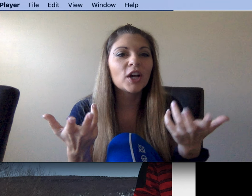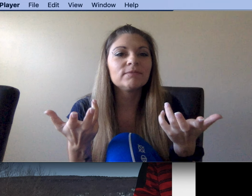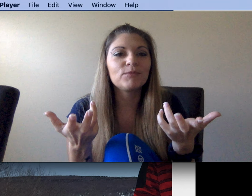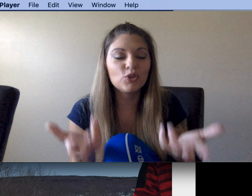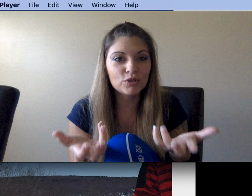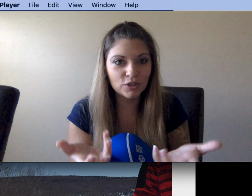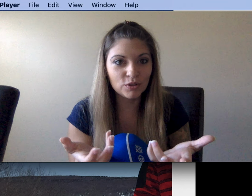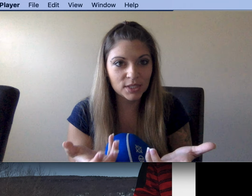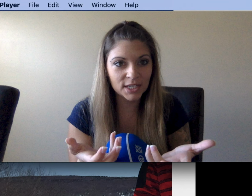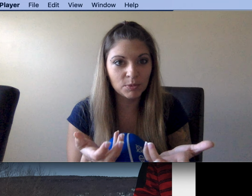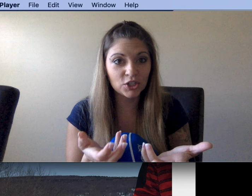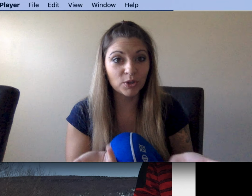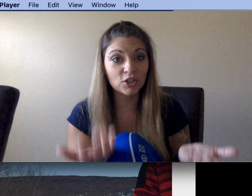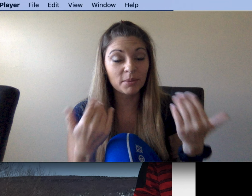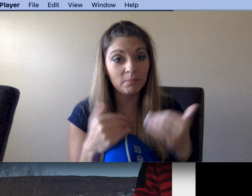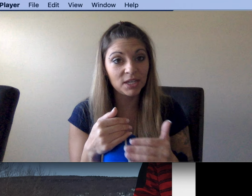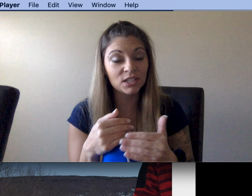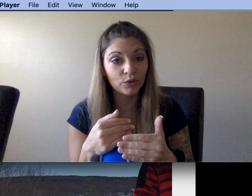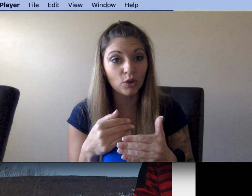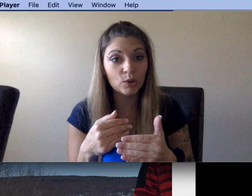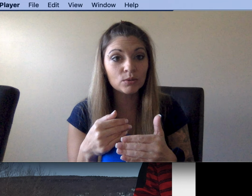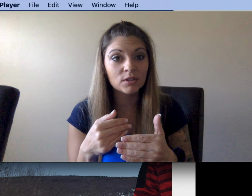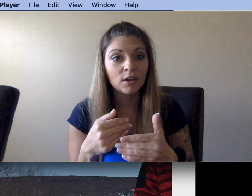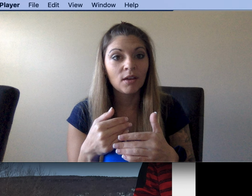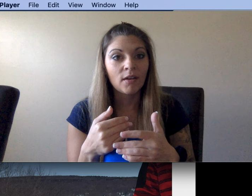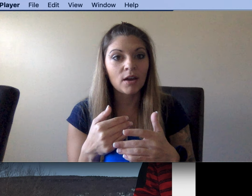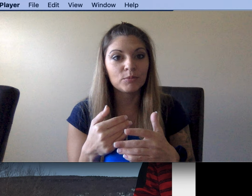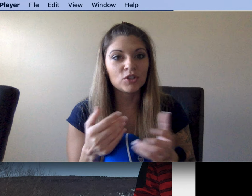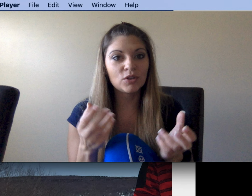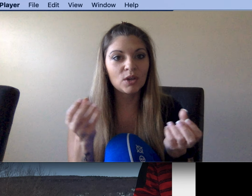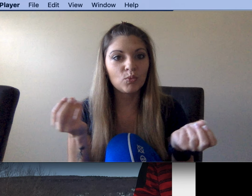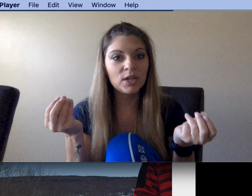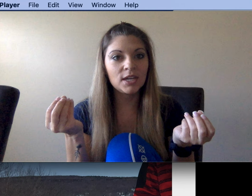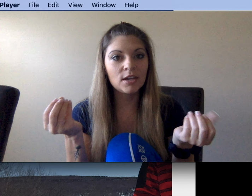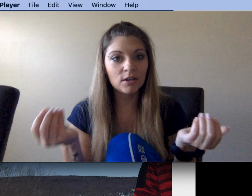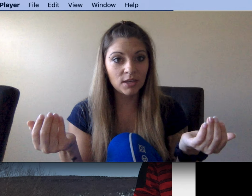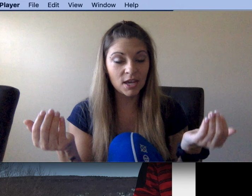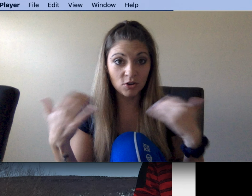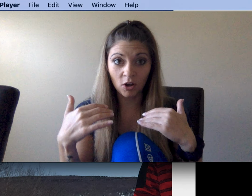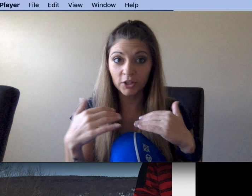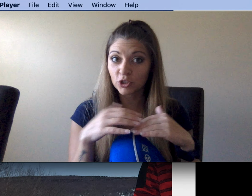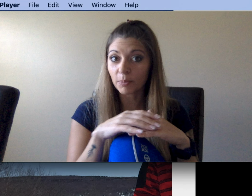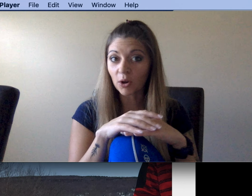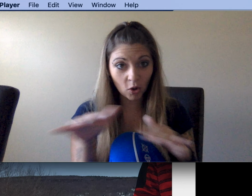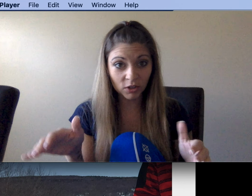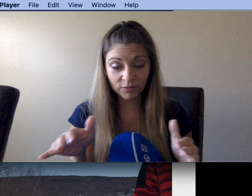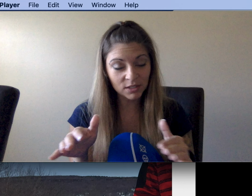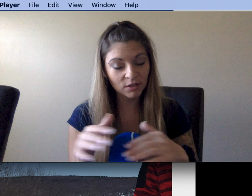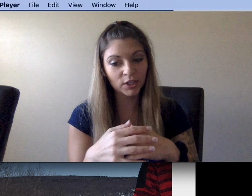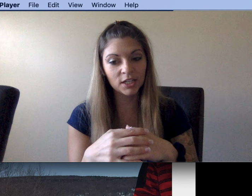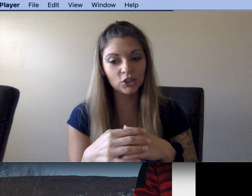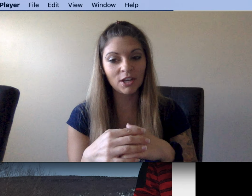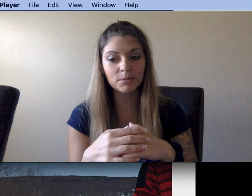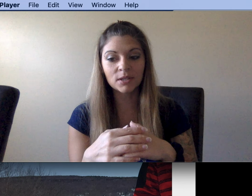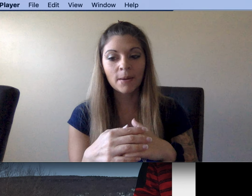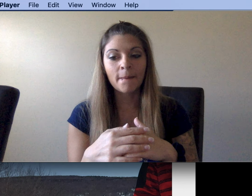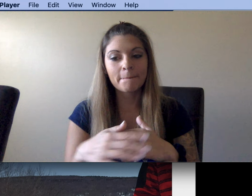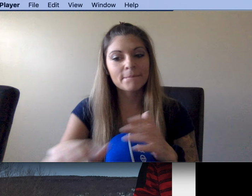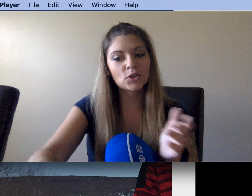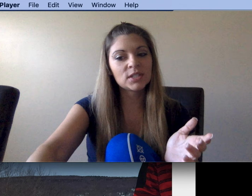you're not used to using as much, and we're going to talk about meanings for those, just so that we gain knowledge about all of these different